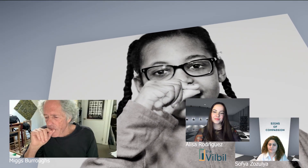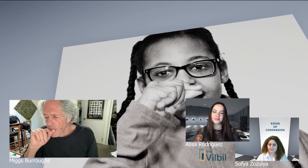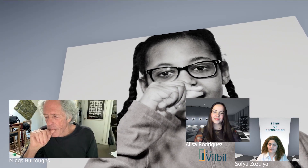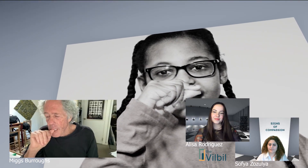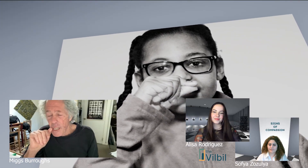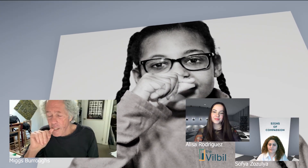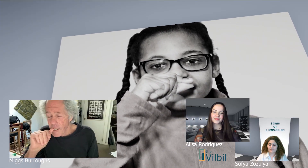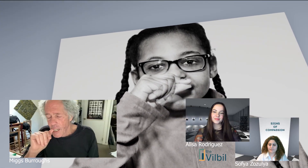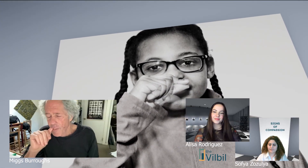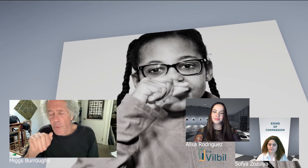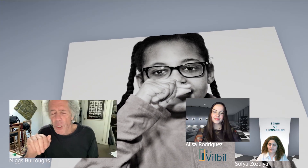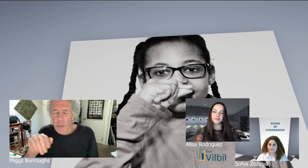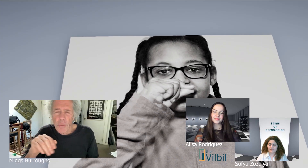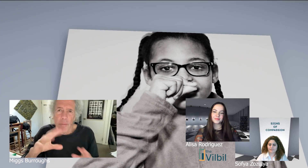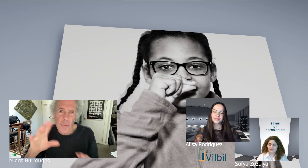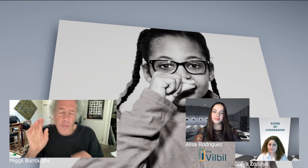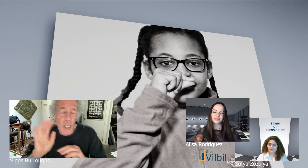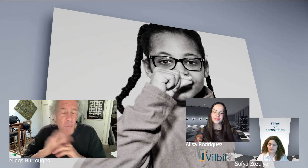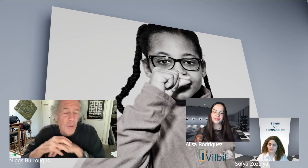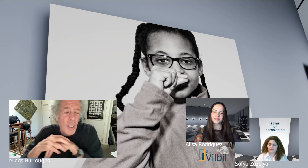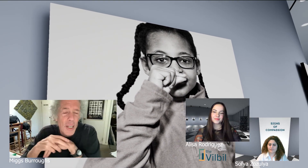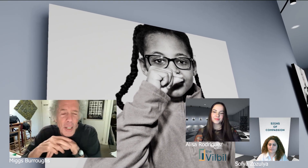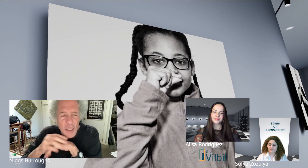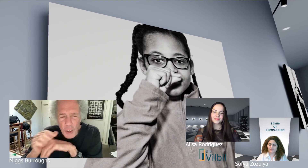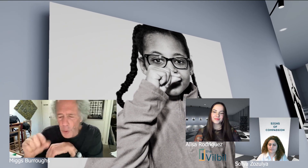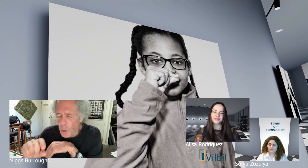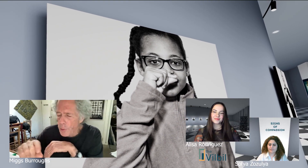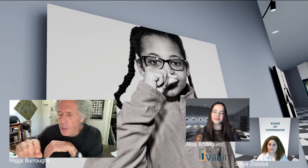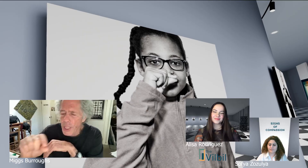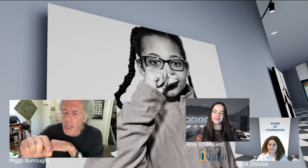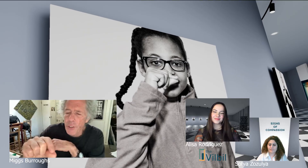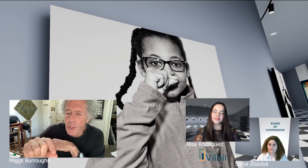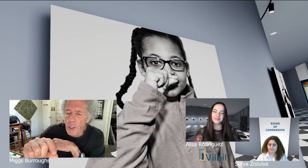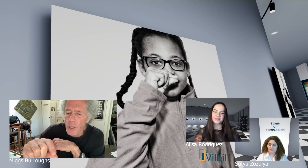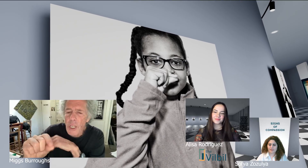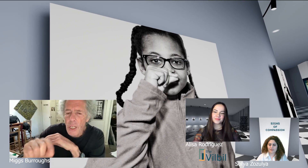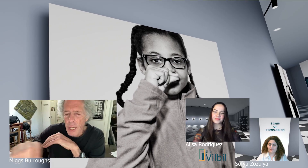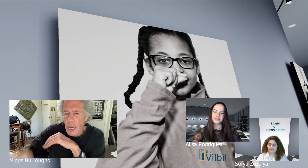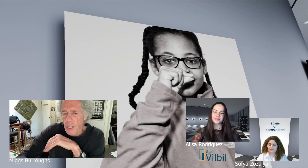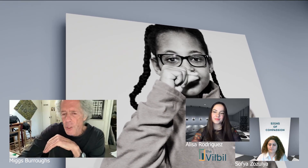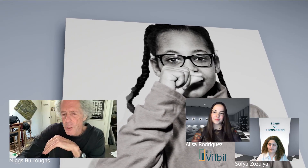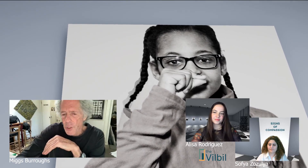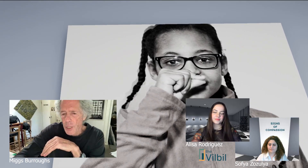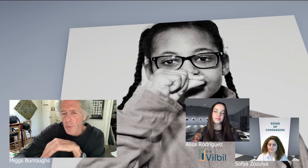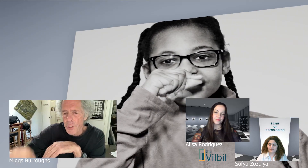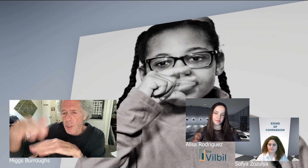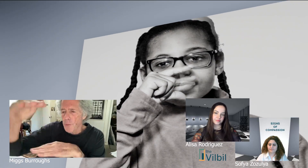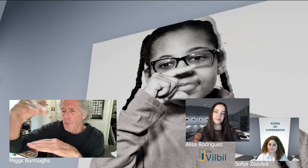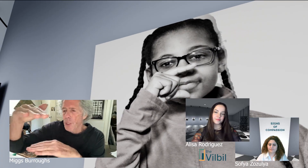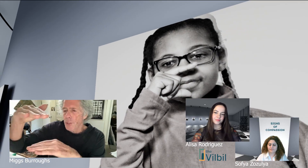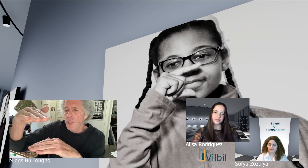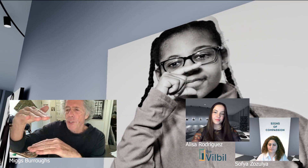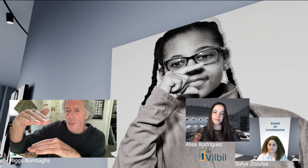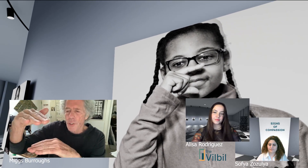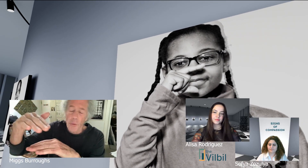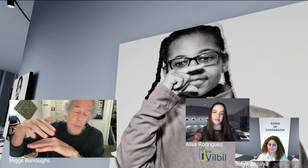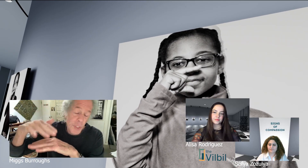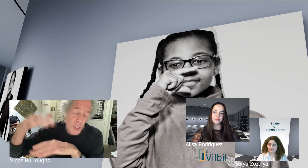Maybe, yeah, maybe whatever, because real Braille is a ½ inch tall, and his statements here maybe are 6 inches. So maybe it's